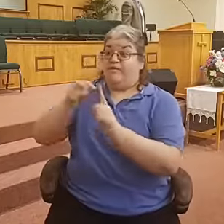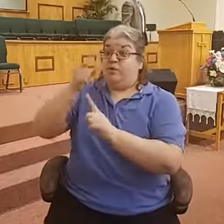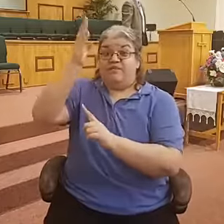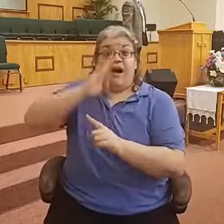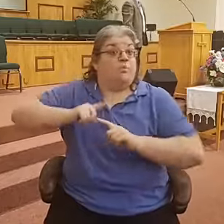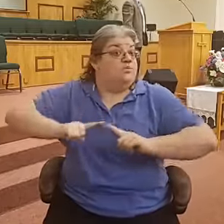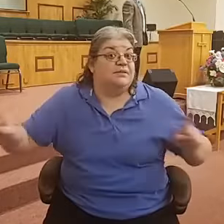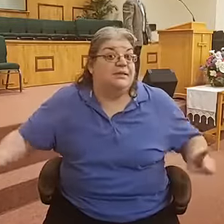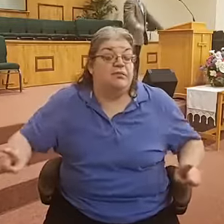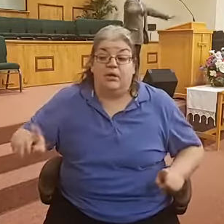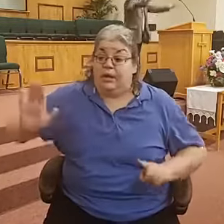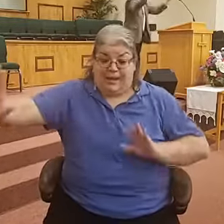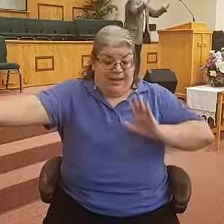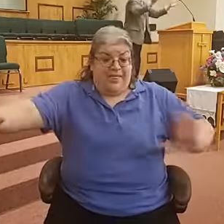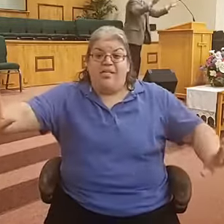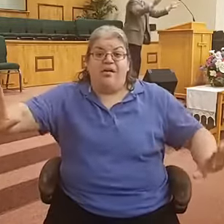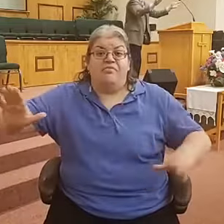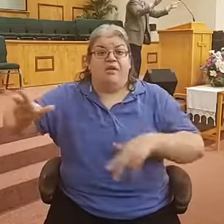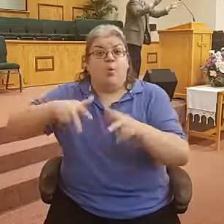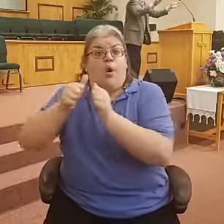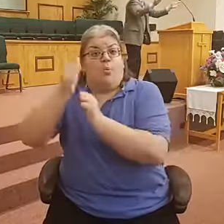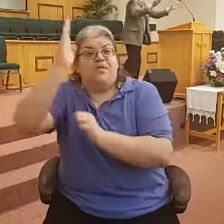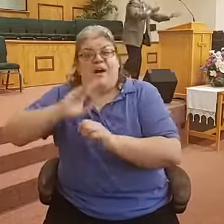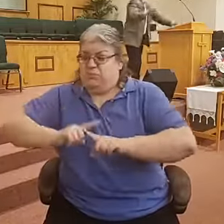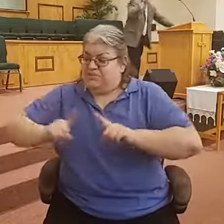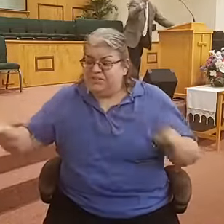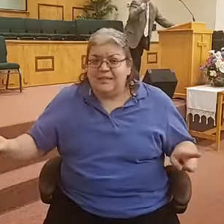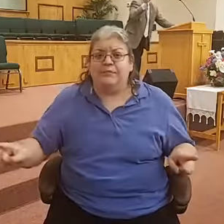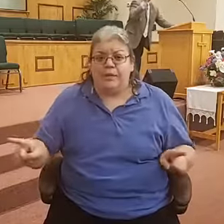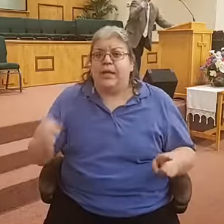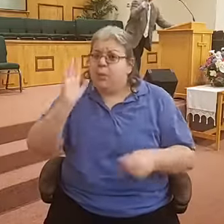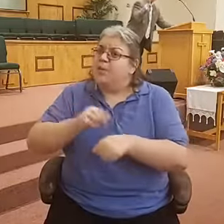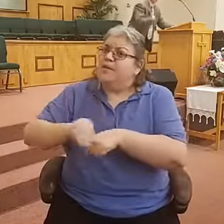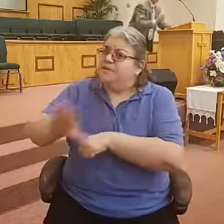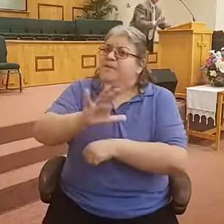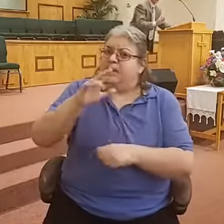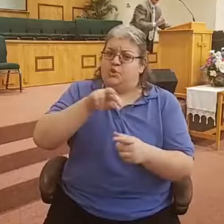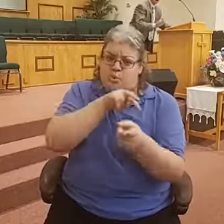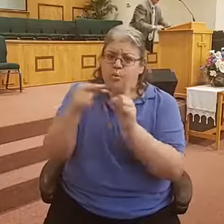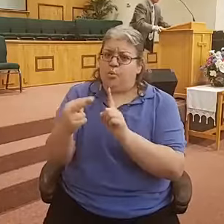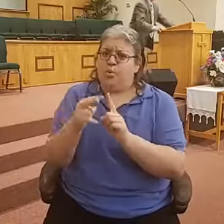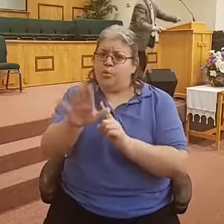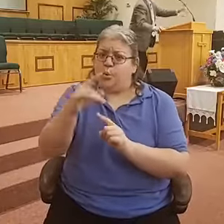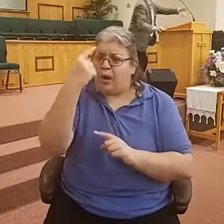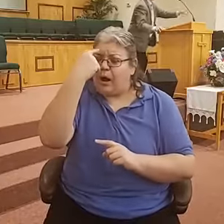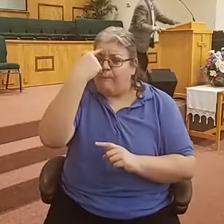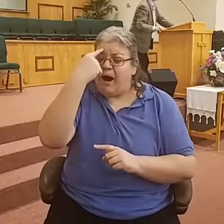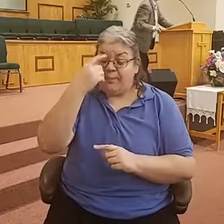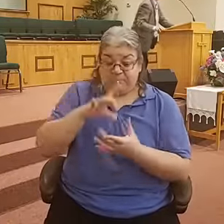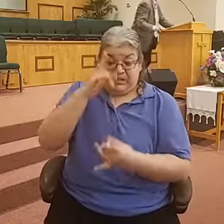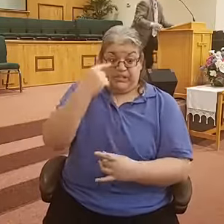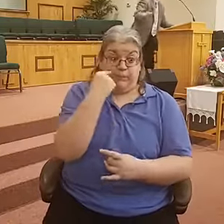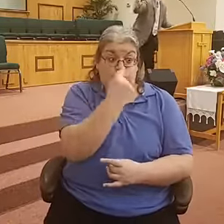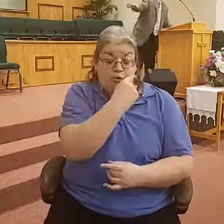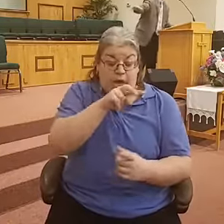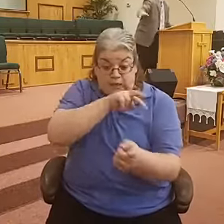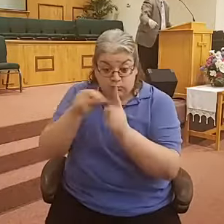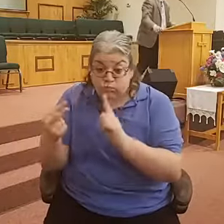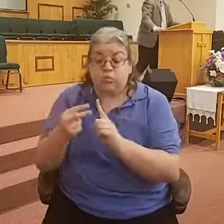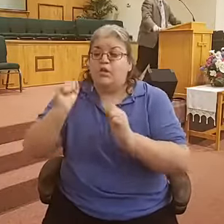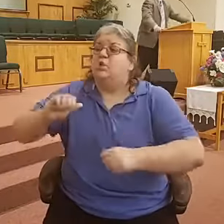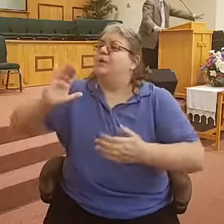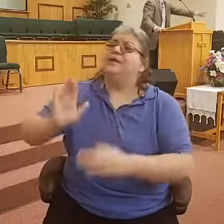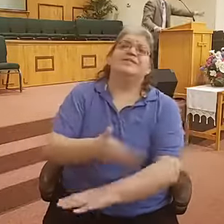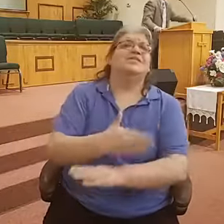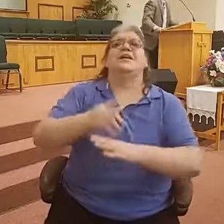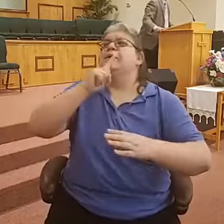well. The way you look at the world, if you're looking at it through spiritual eyes, you can sing and rejoice like the Apostle